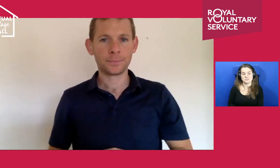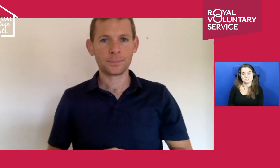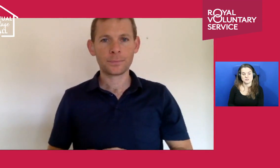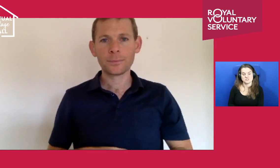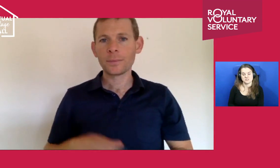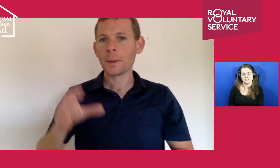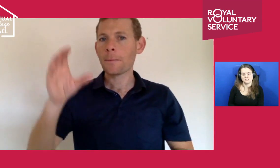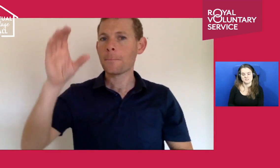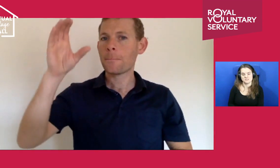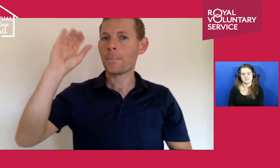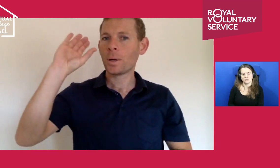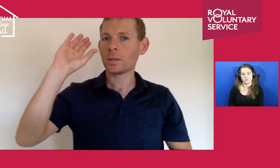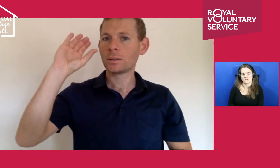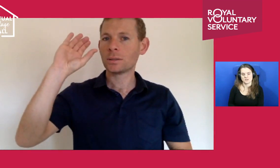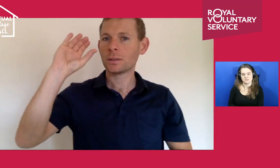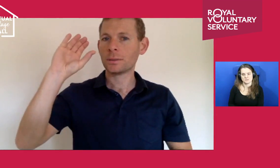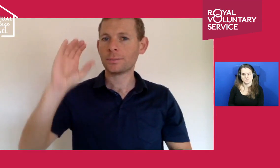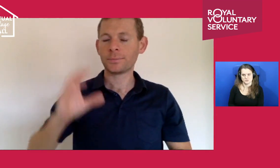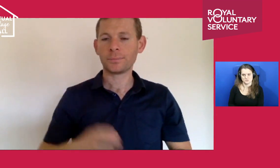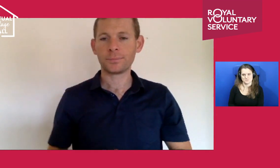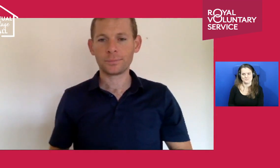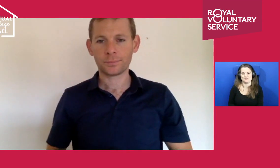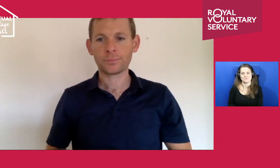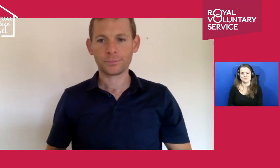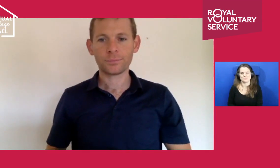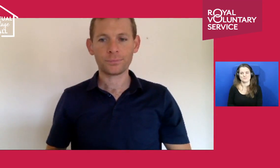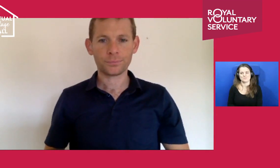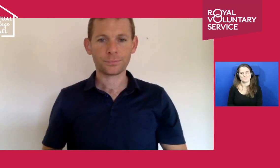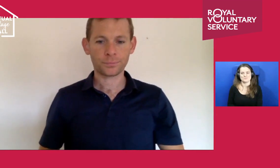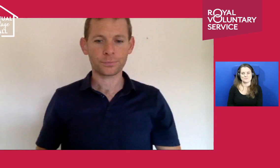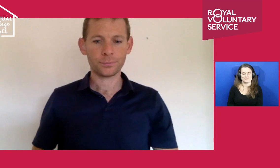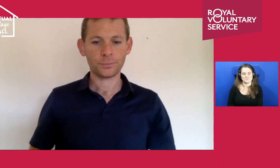So it's bottle or bottle.